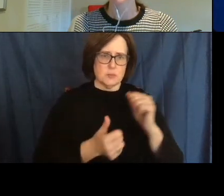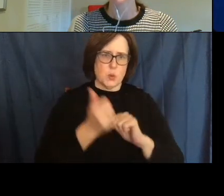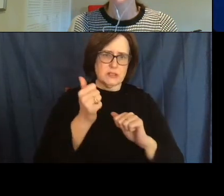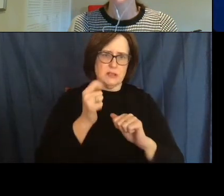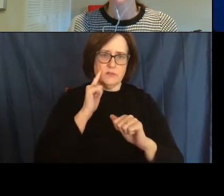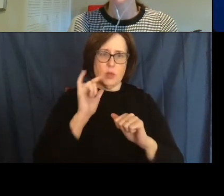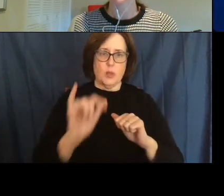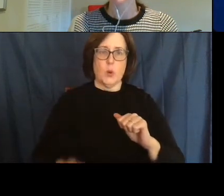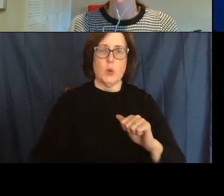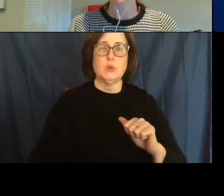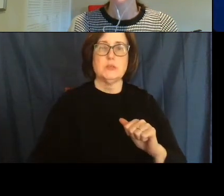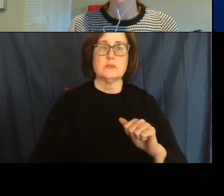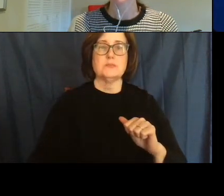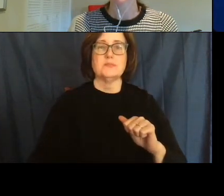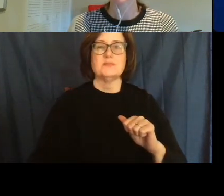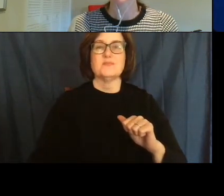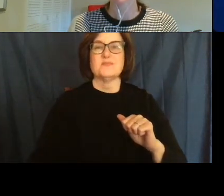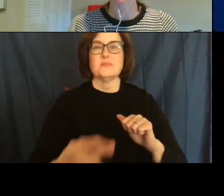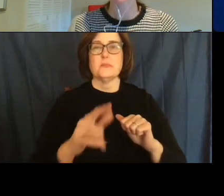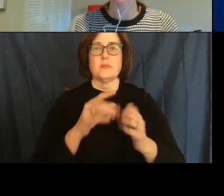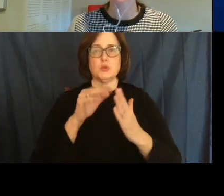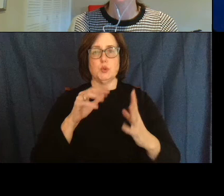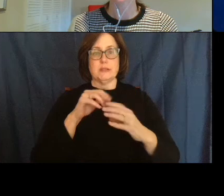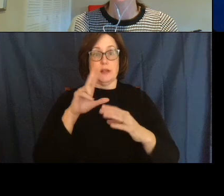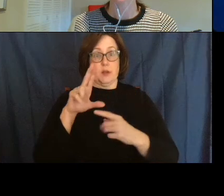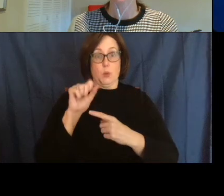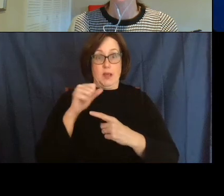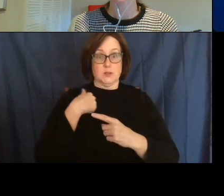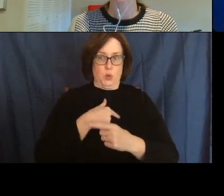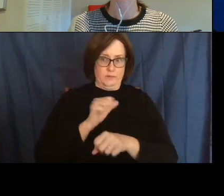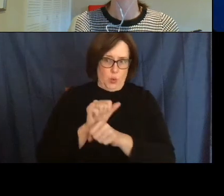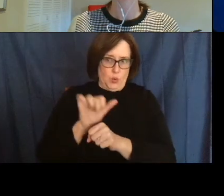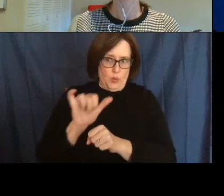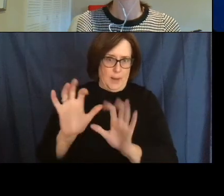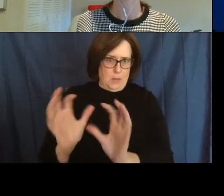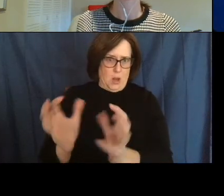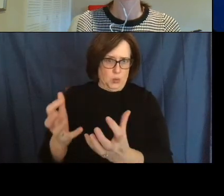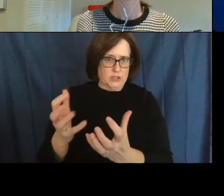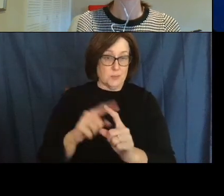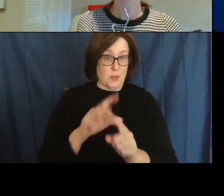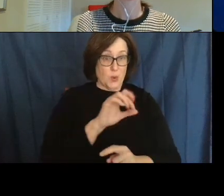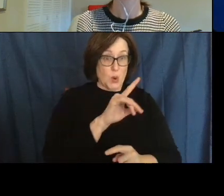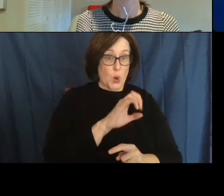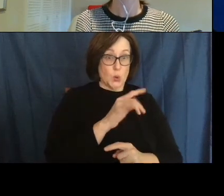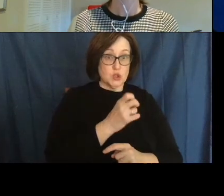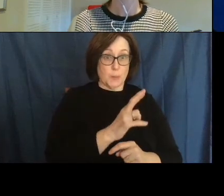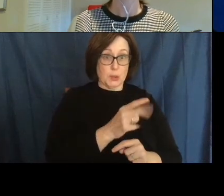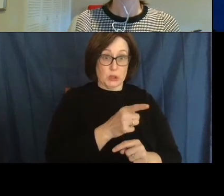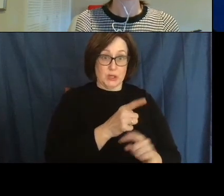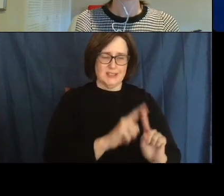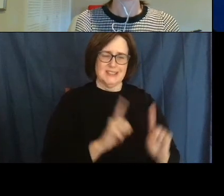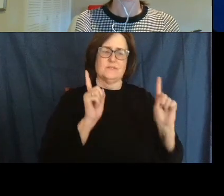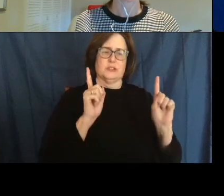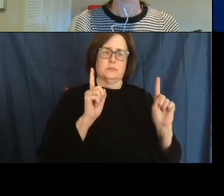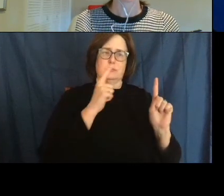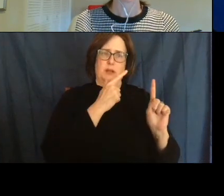US that we have interacted with for all those years. But Code Jumper is different because we had to market it internationally. And so for us,